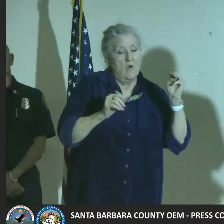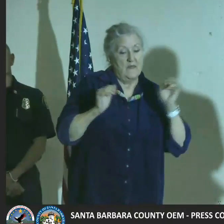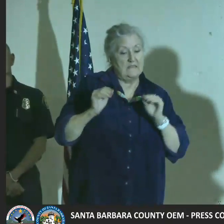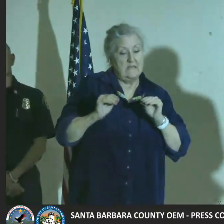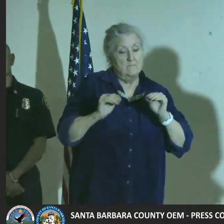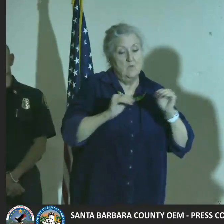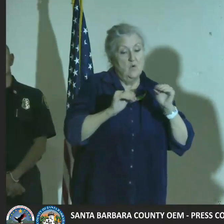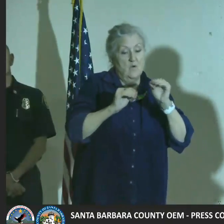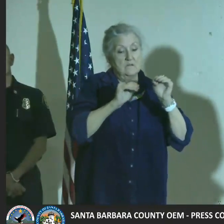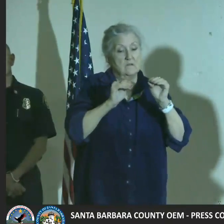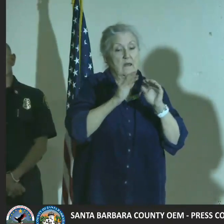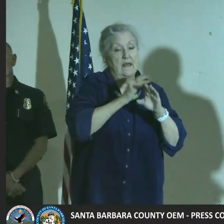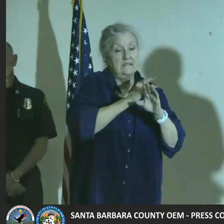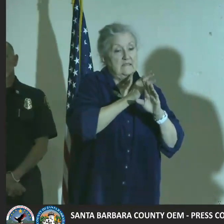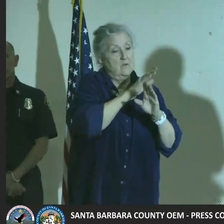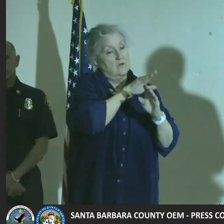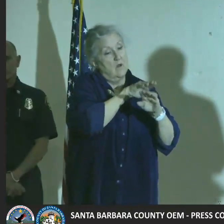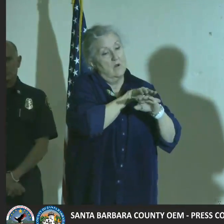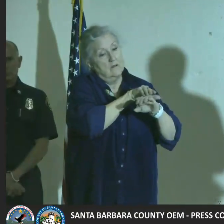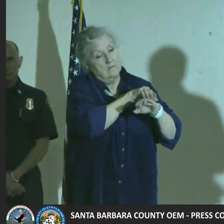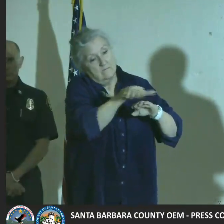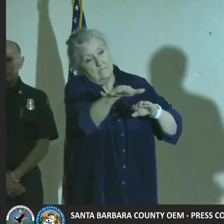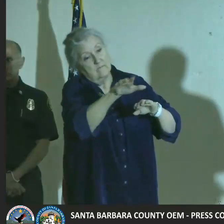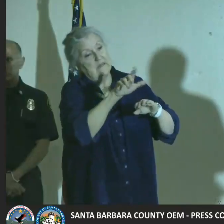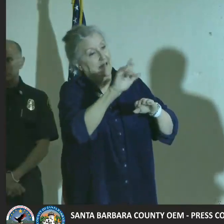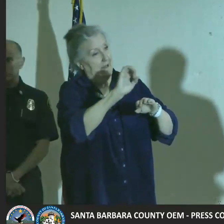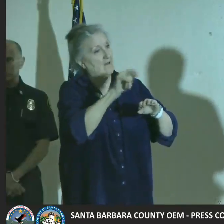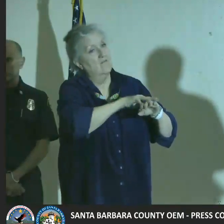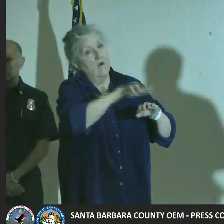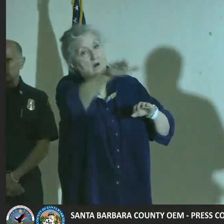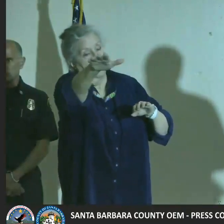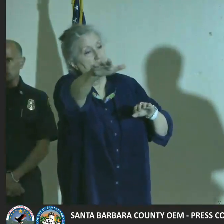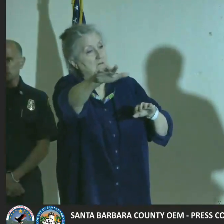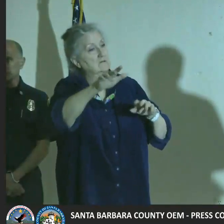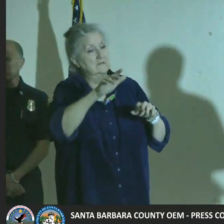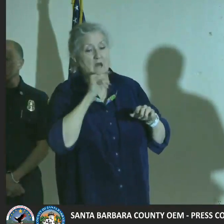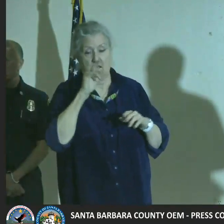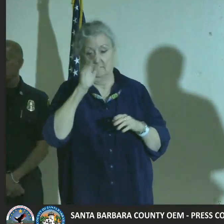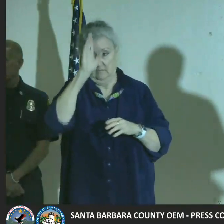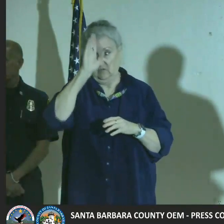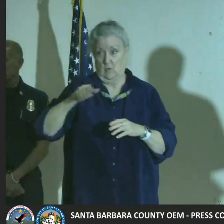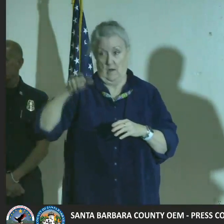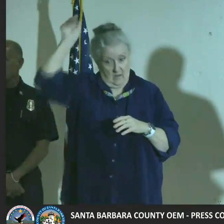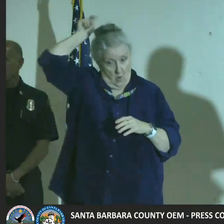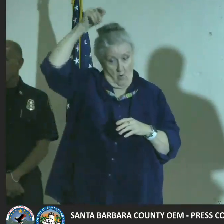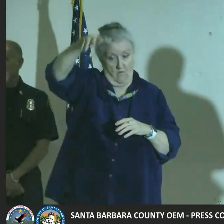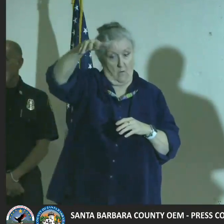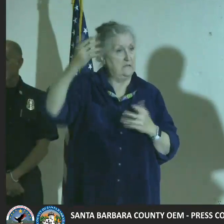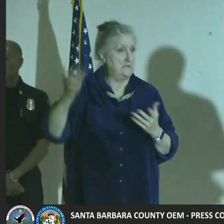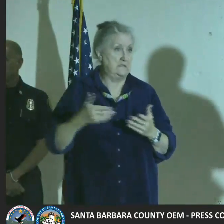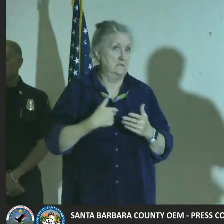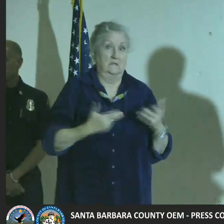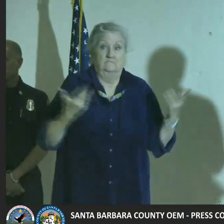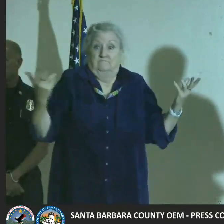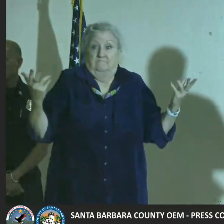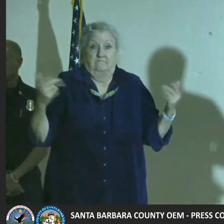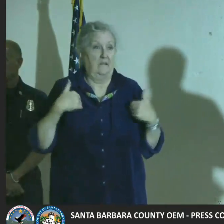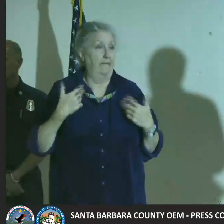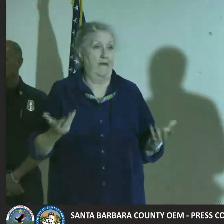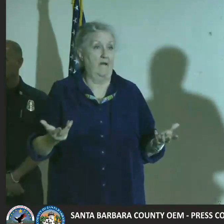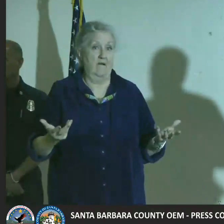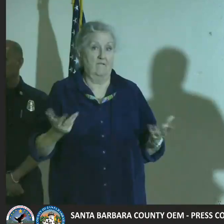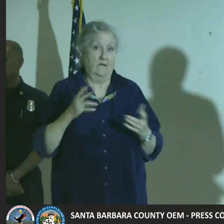and as it makes landfall north of us instead of kind of directly over us. And again, just didn't have quite